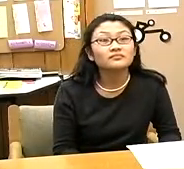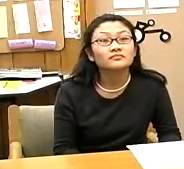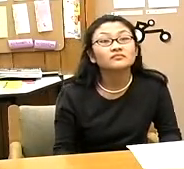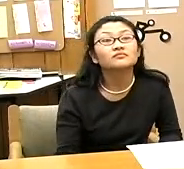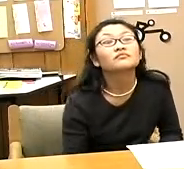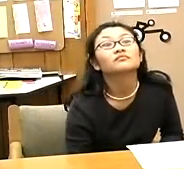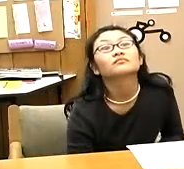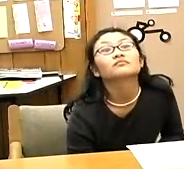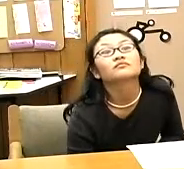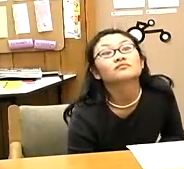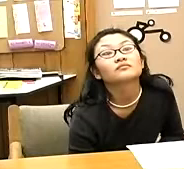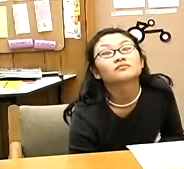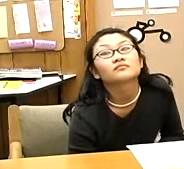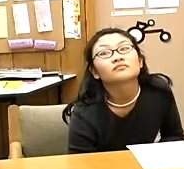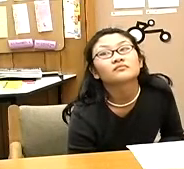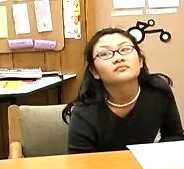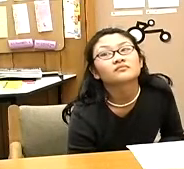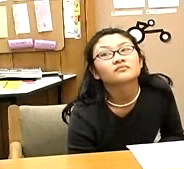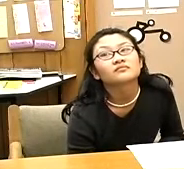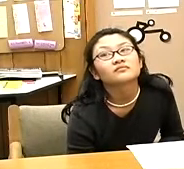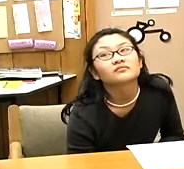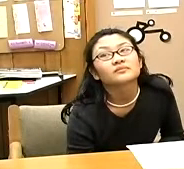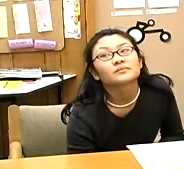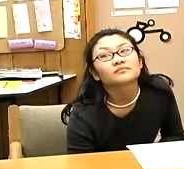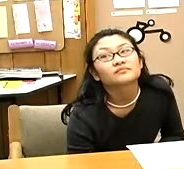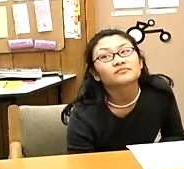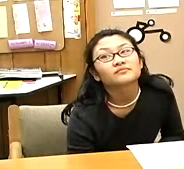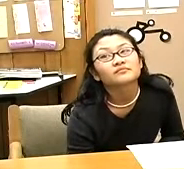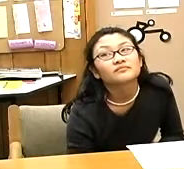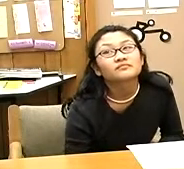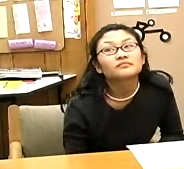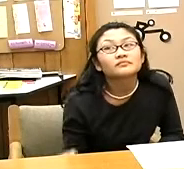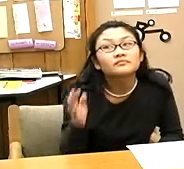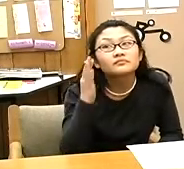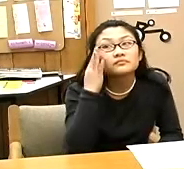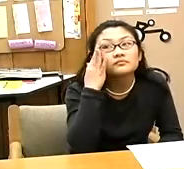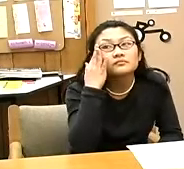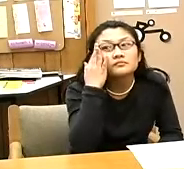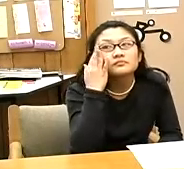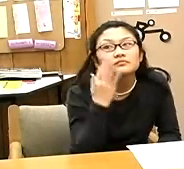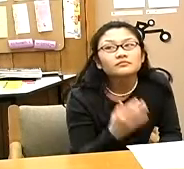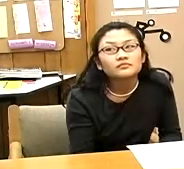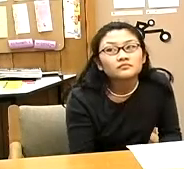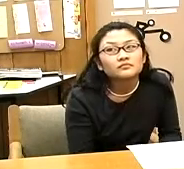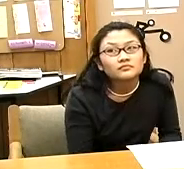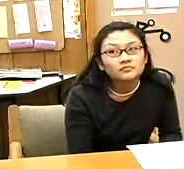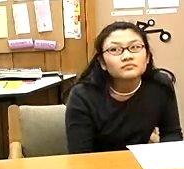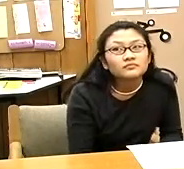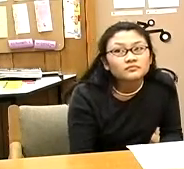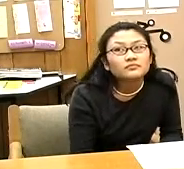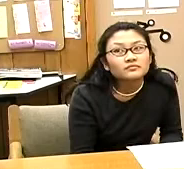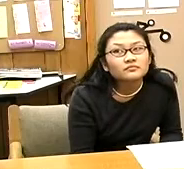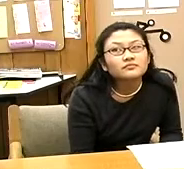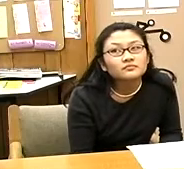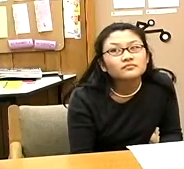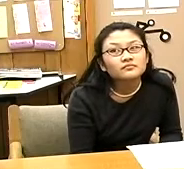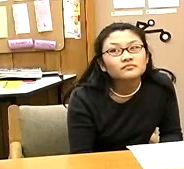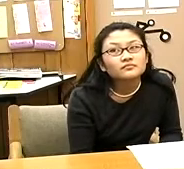Well, I think, even though the film photography is kind of an old-fashioned technology, as you said,